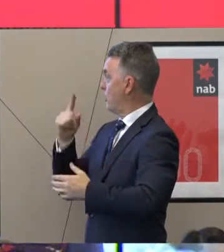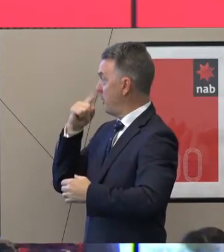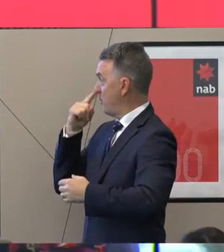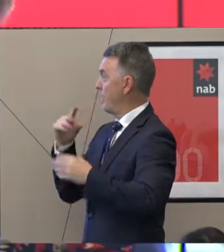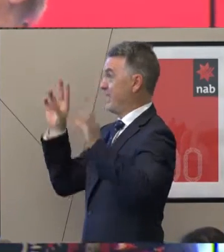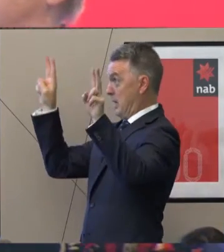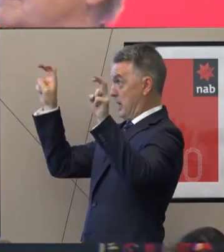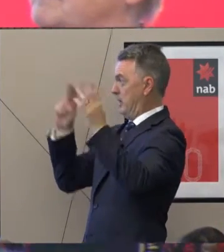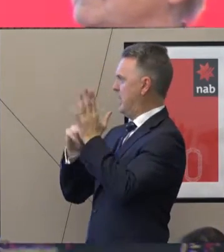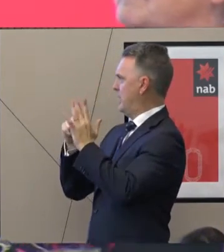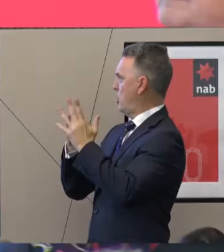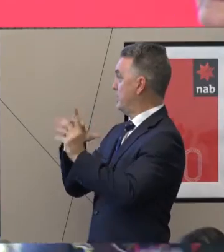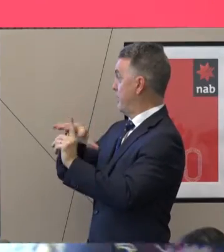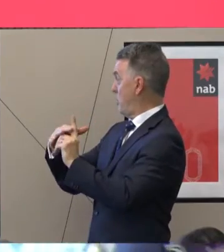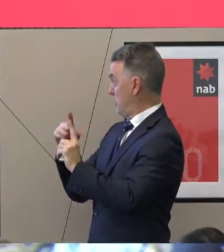environment?